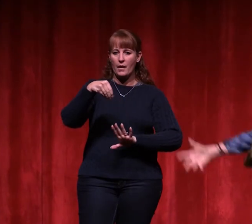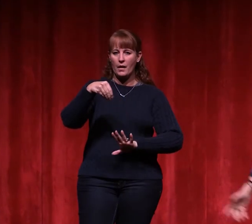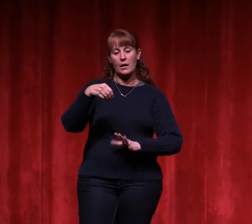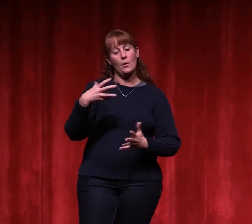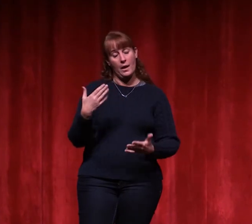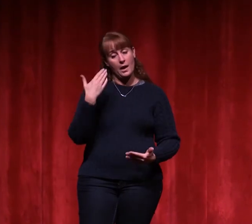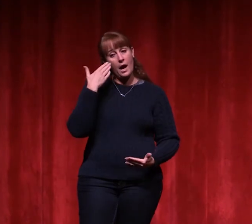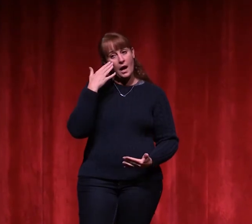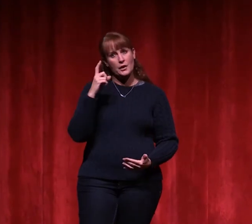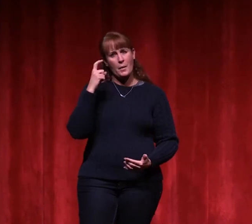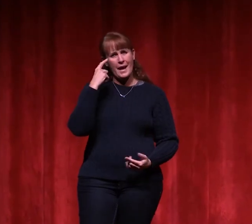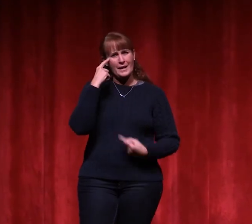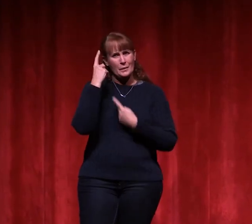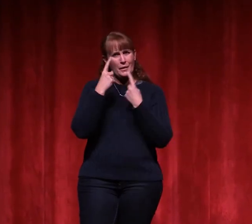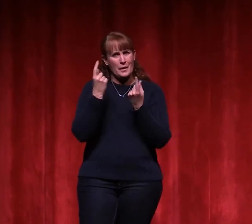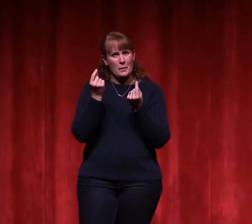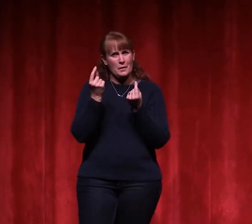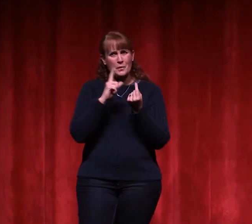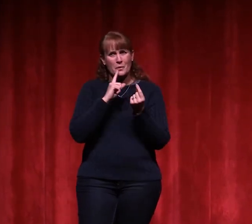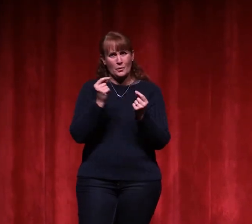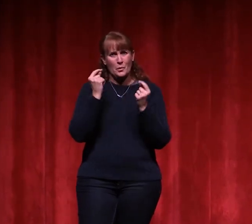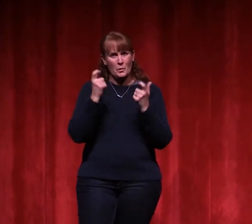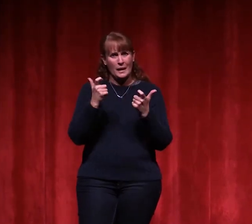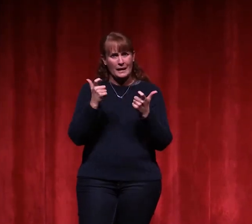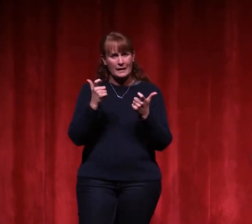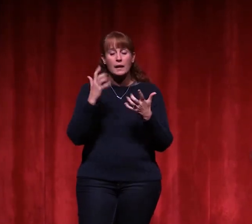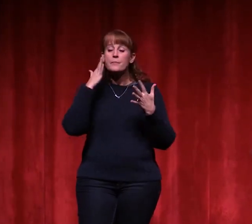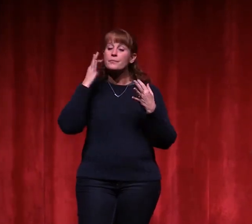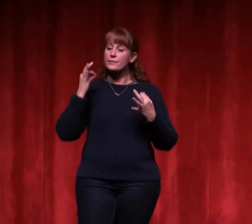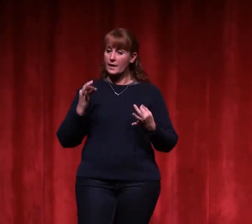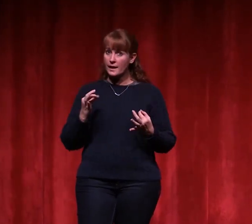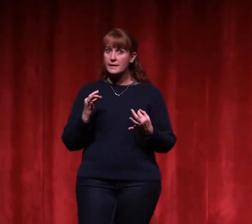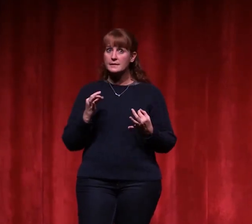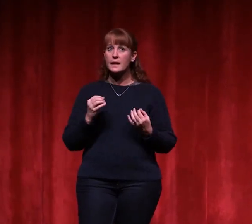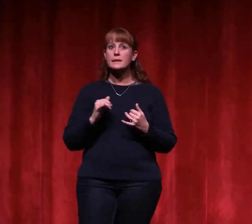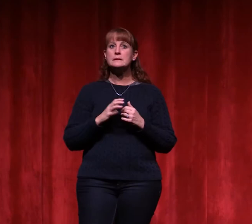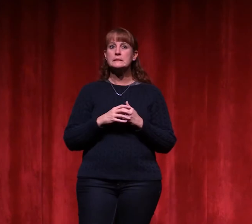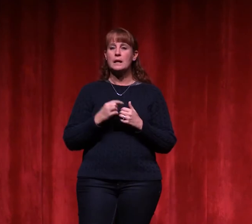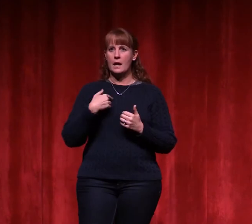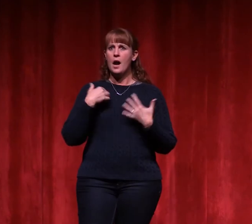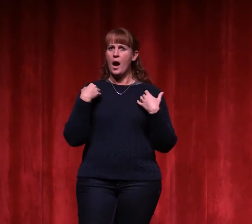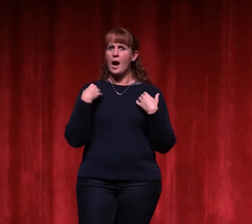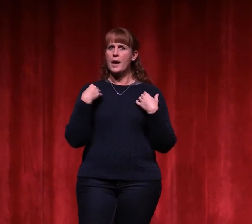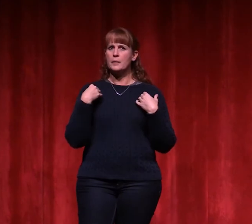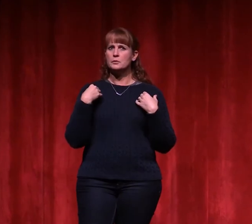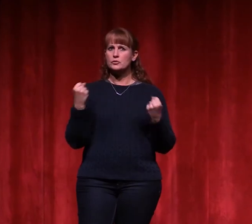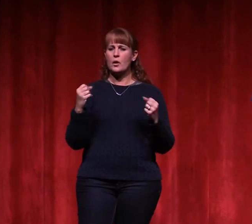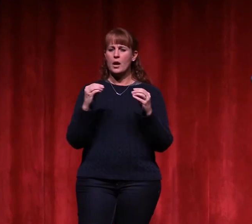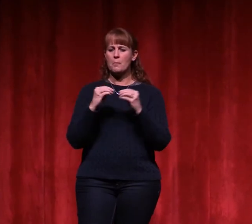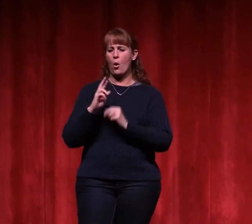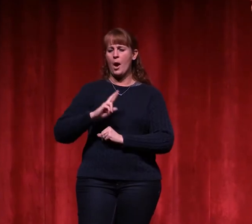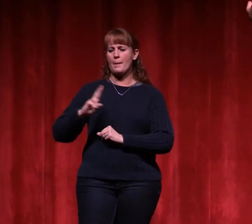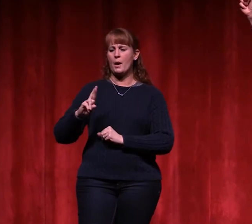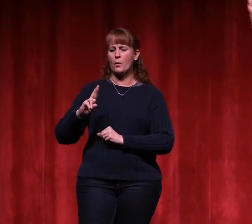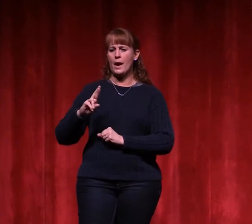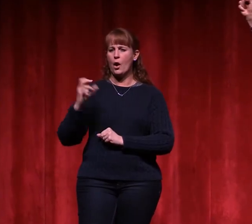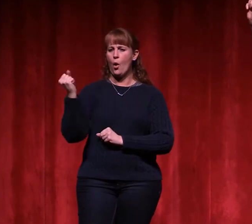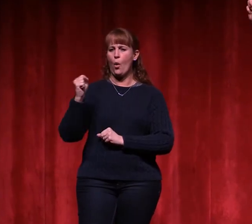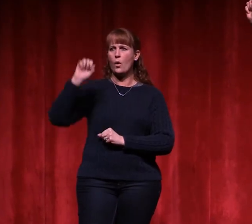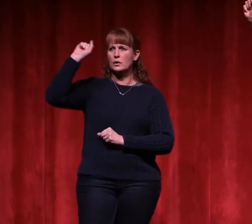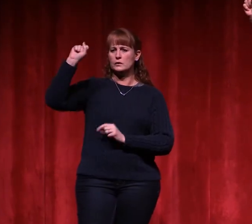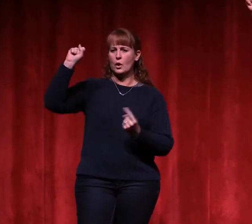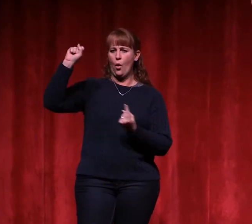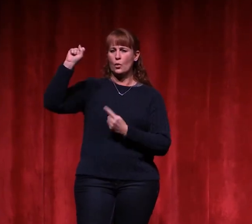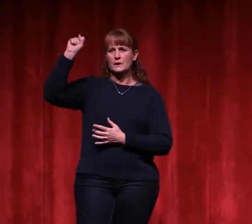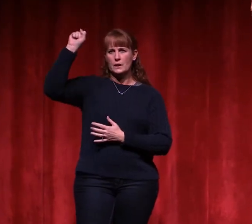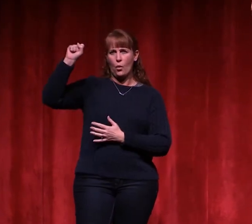I knew I'd have to think of something pretty quick, so I decided, I'm strongest on my right side, so I'm gonna hang on with my right